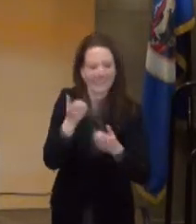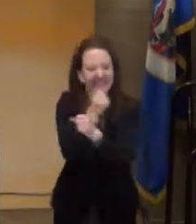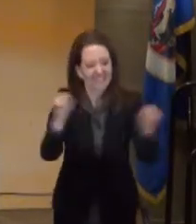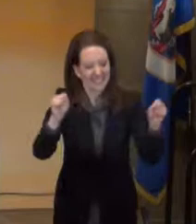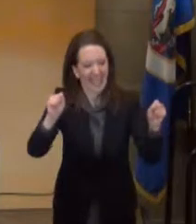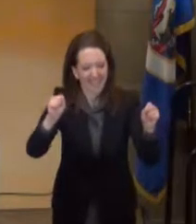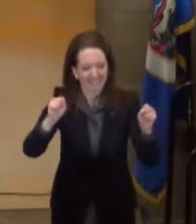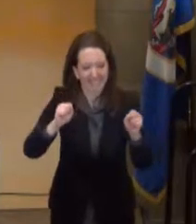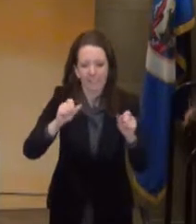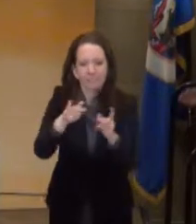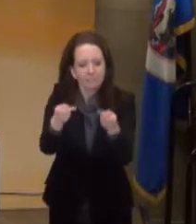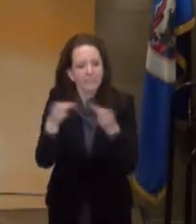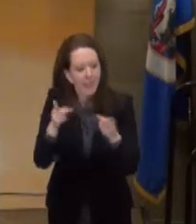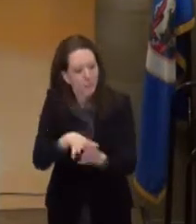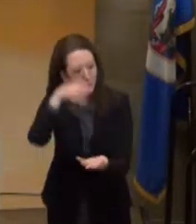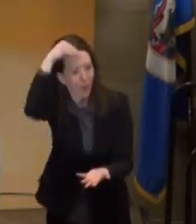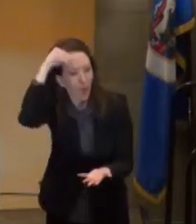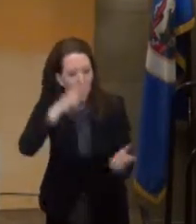environment.